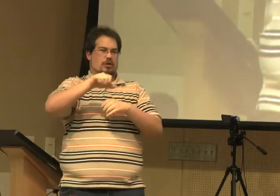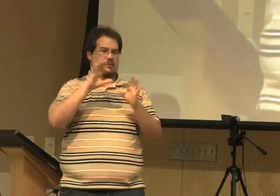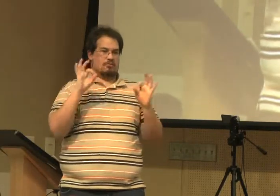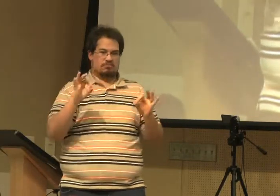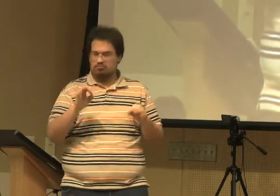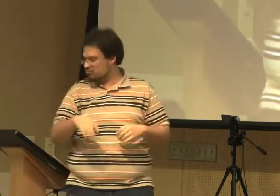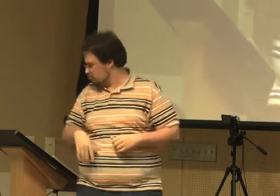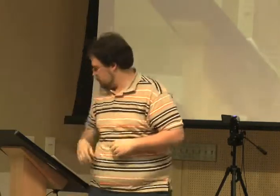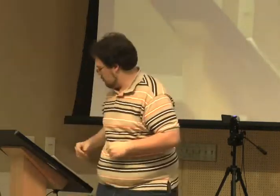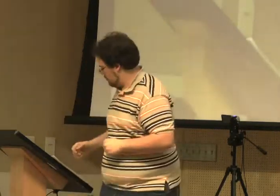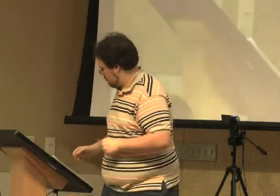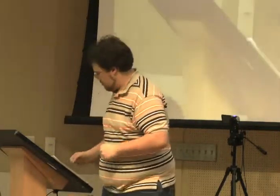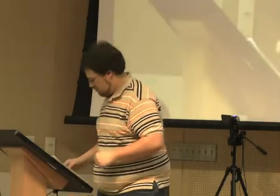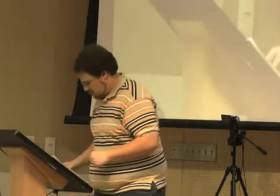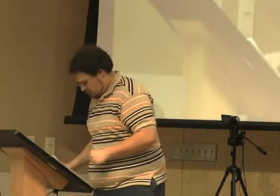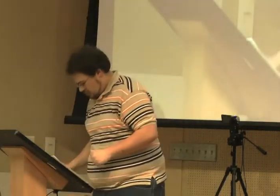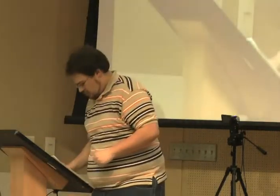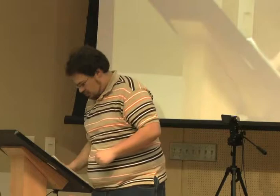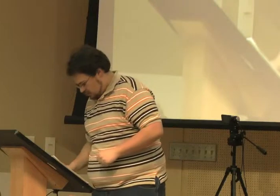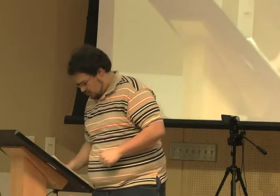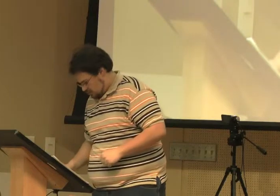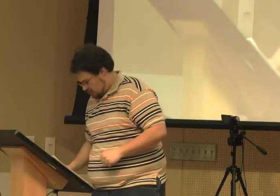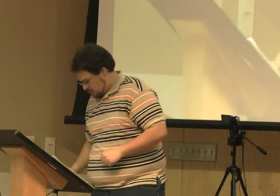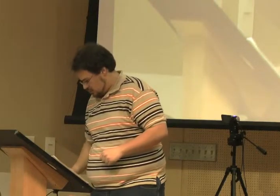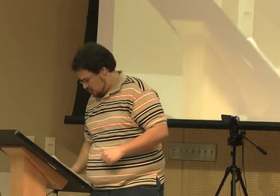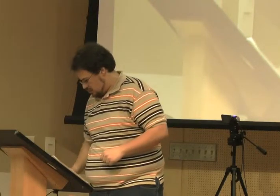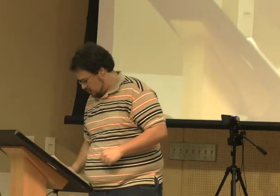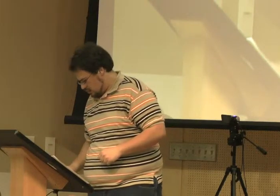can see you, including the panel and the interviewers.